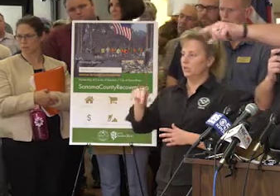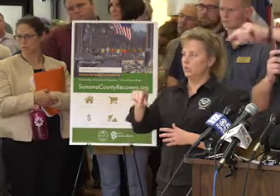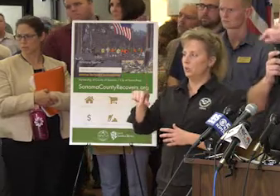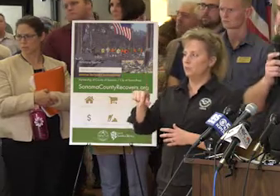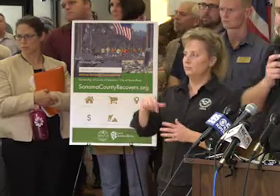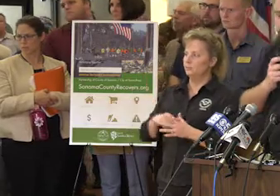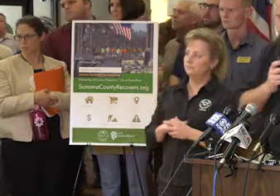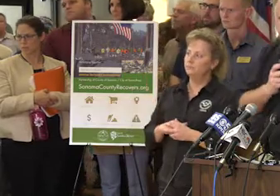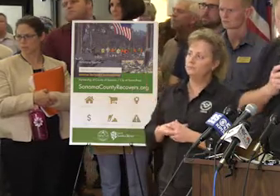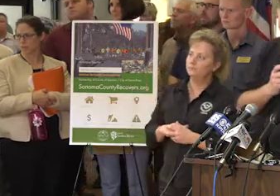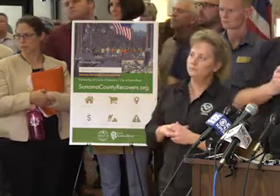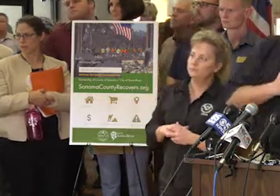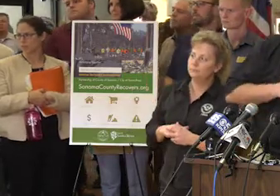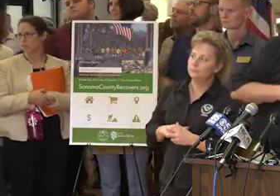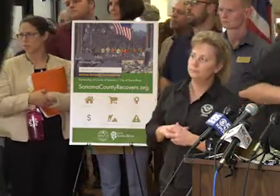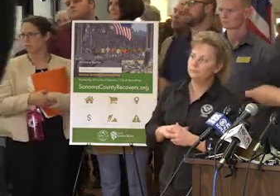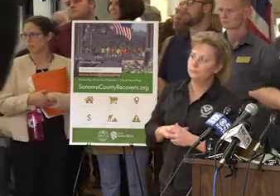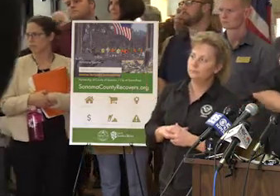here.